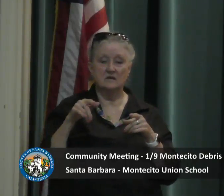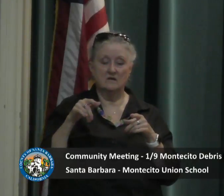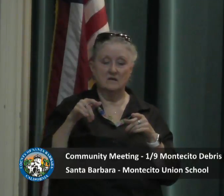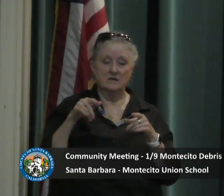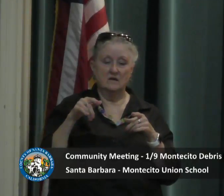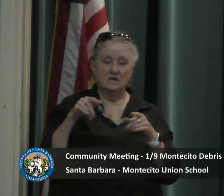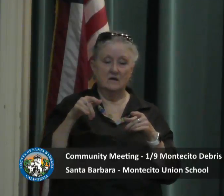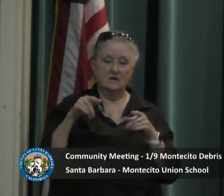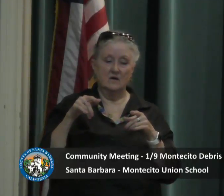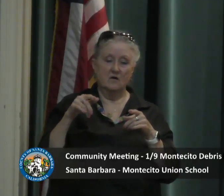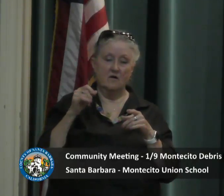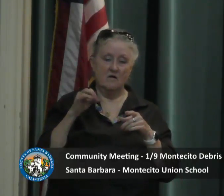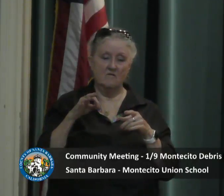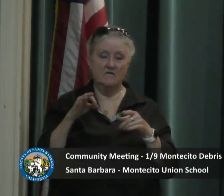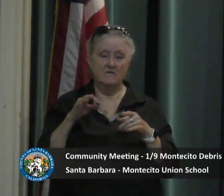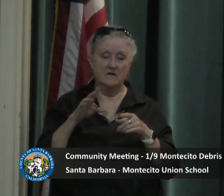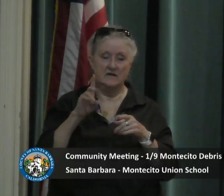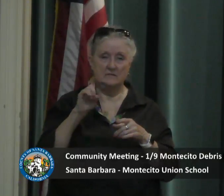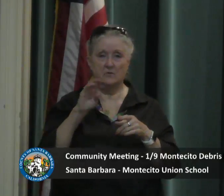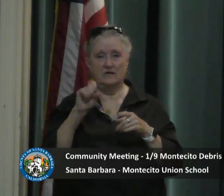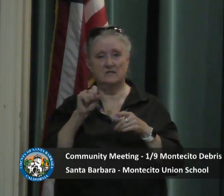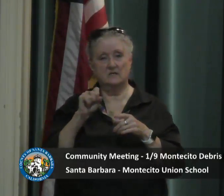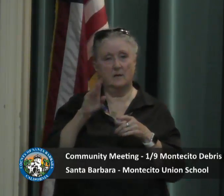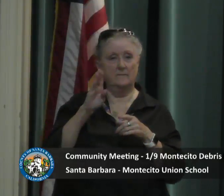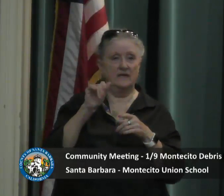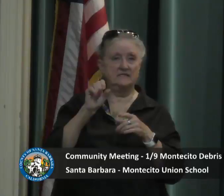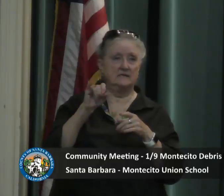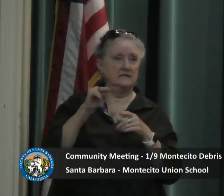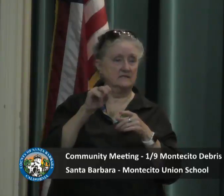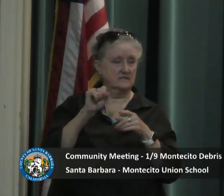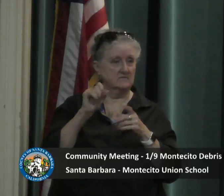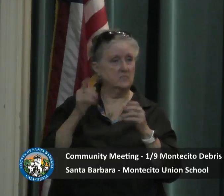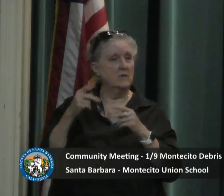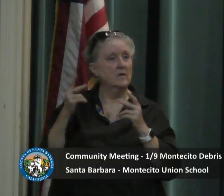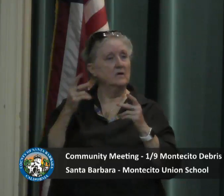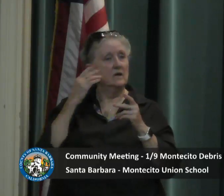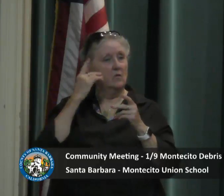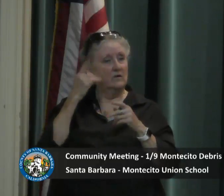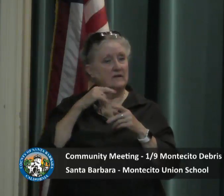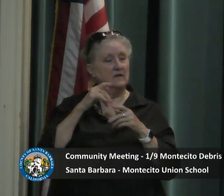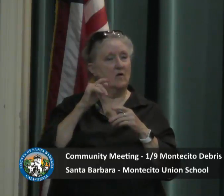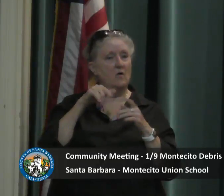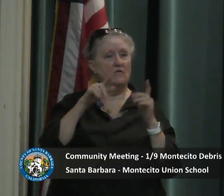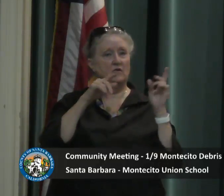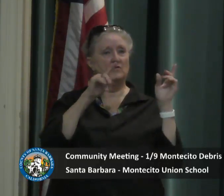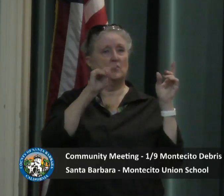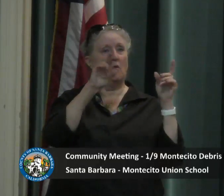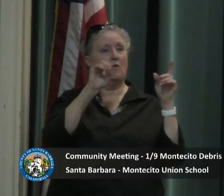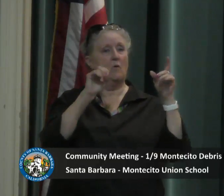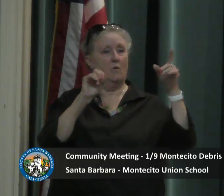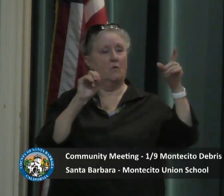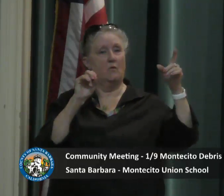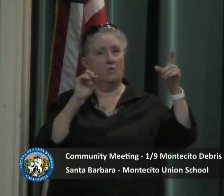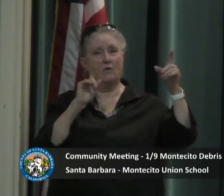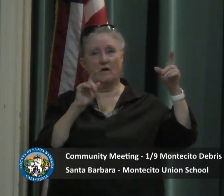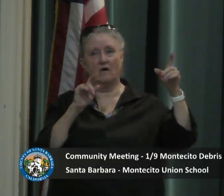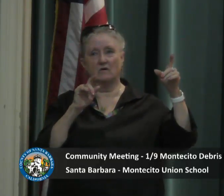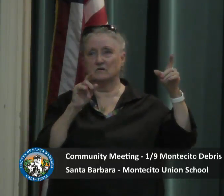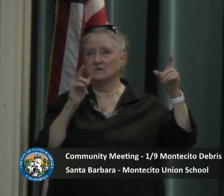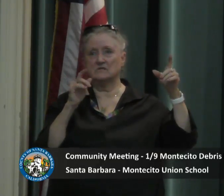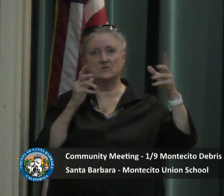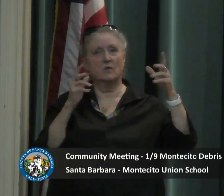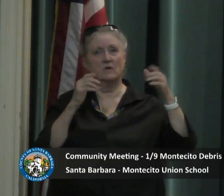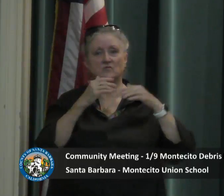of debris basins proposed. I know one case in the over in Toro where just so